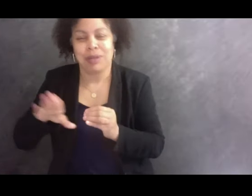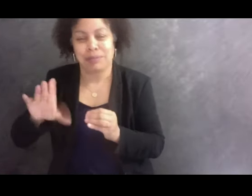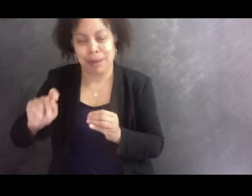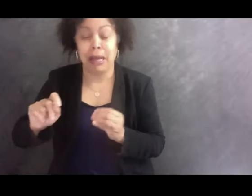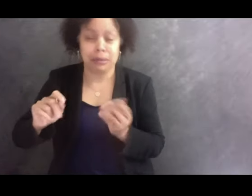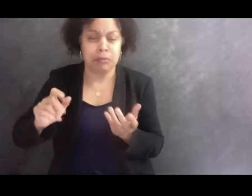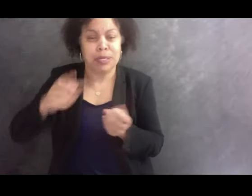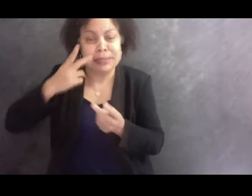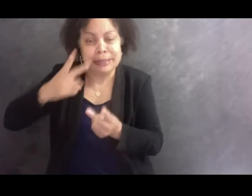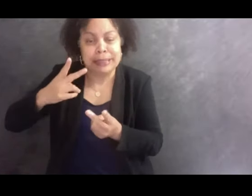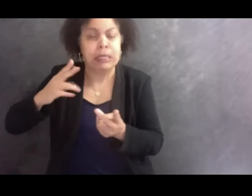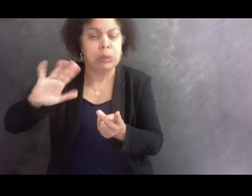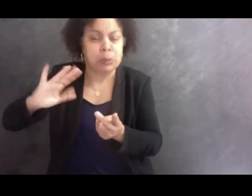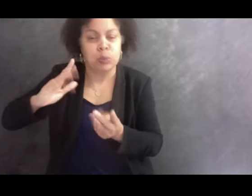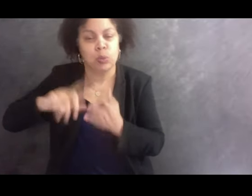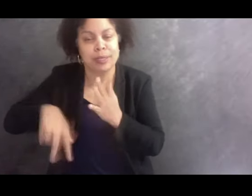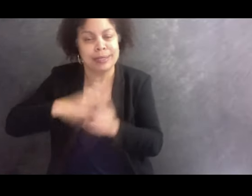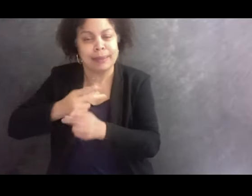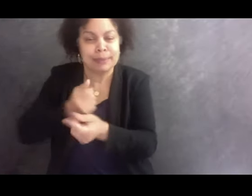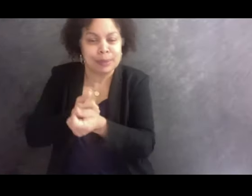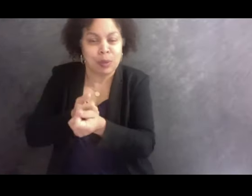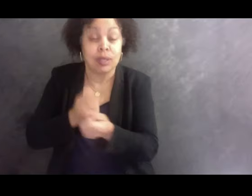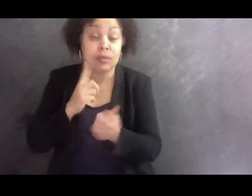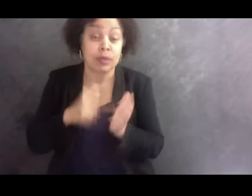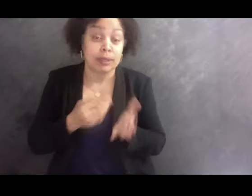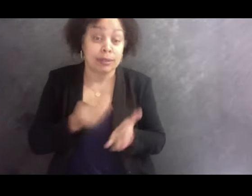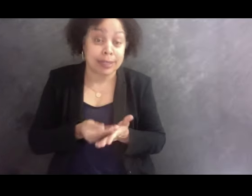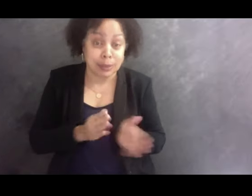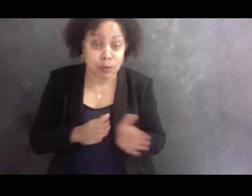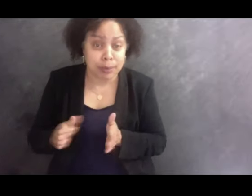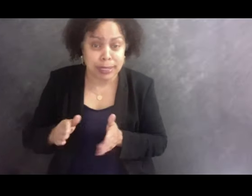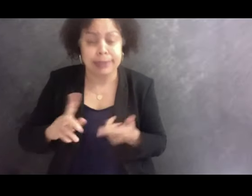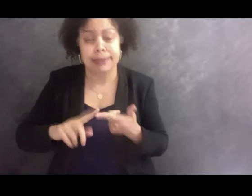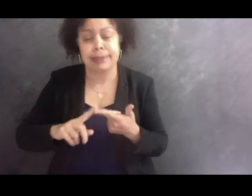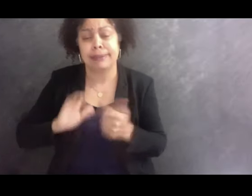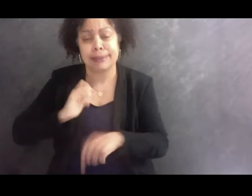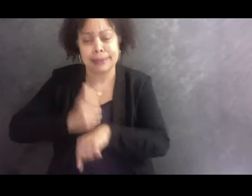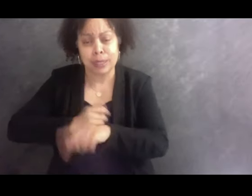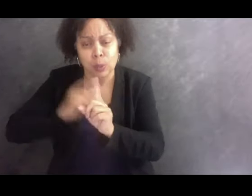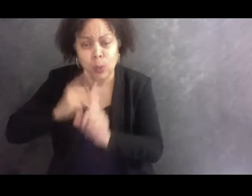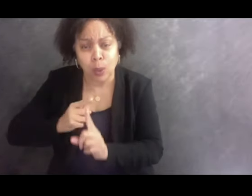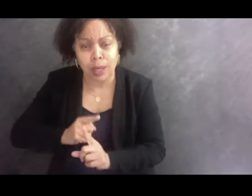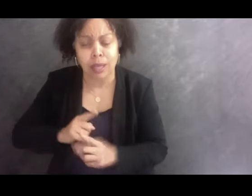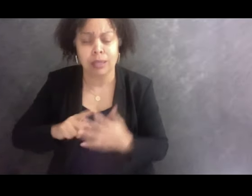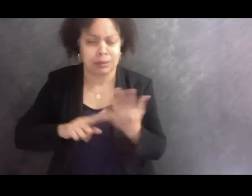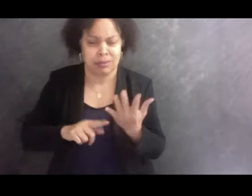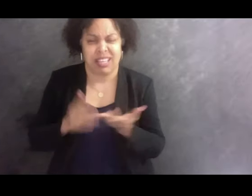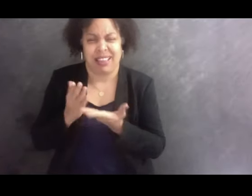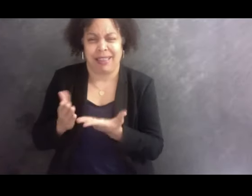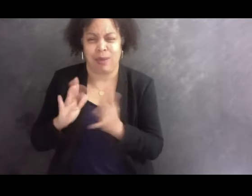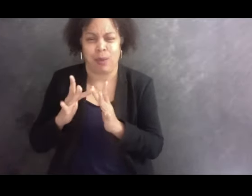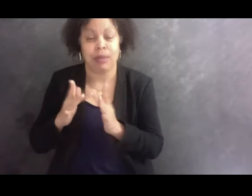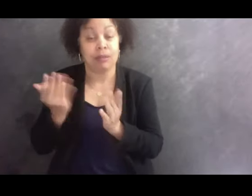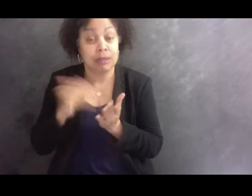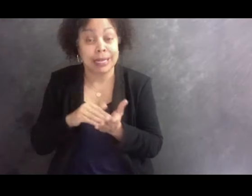kinds of areas of support, for example, financial planning, goal setting, things like that, on our website if you look under the